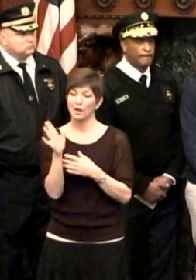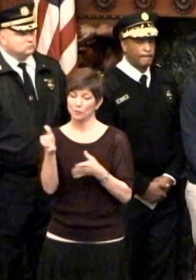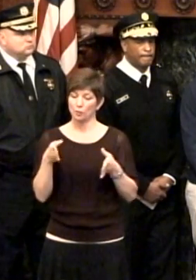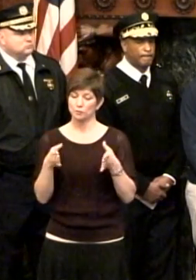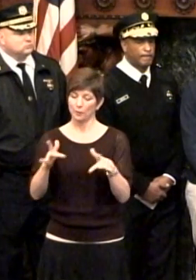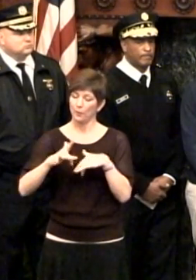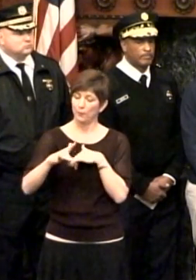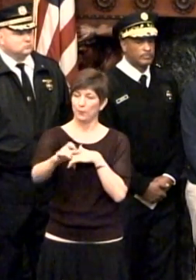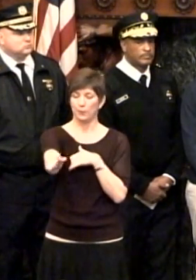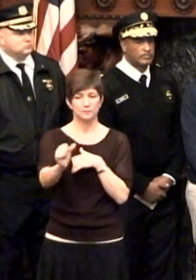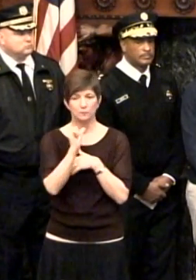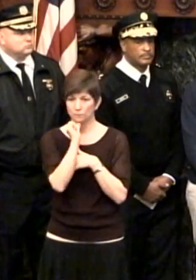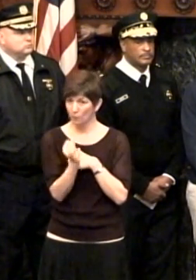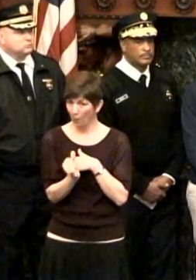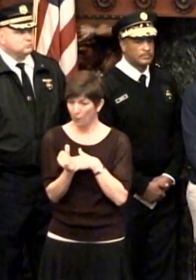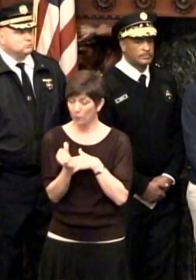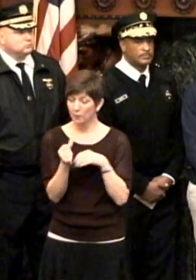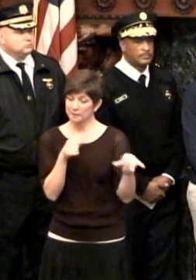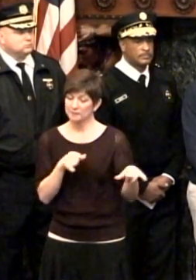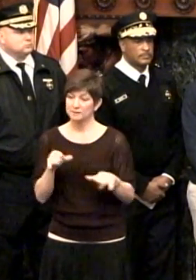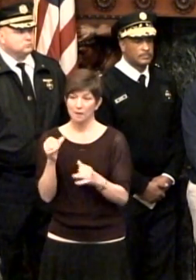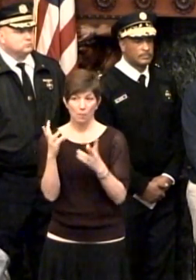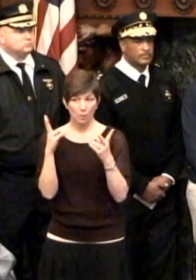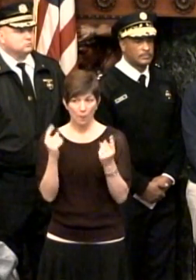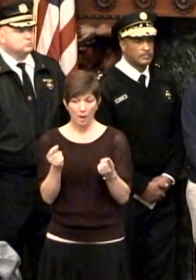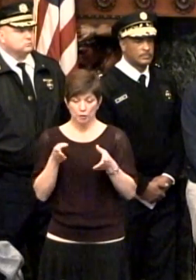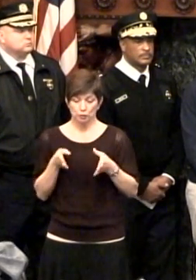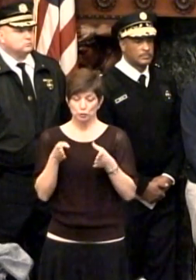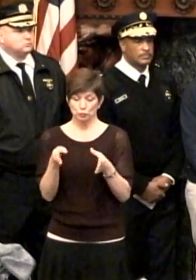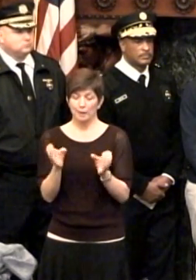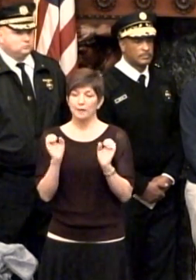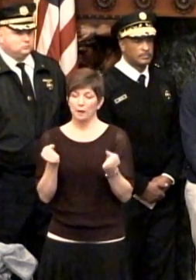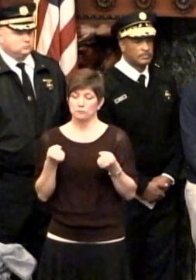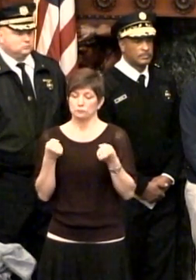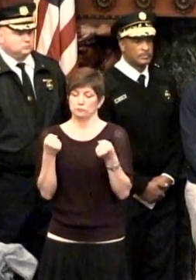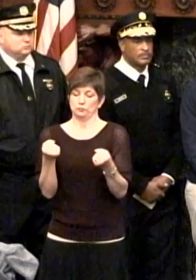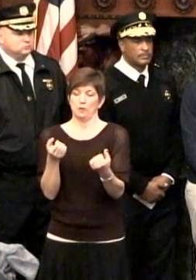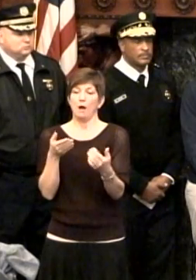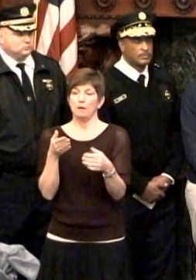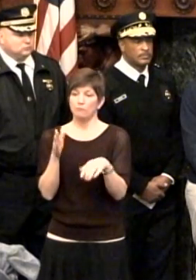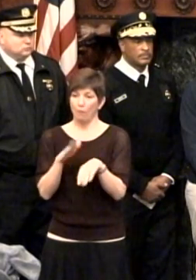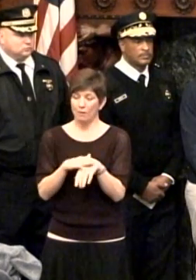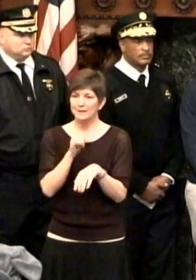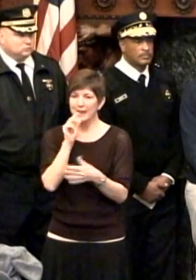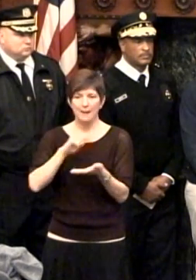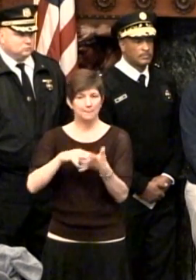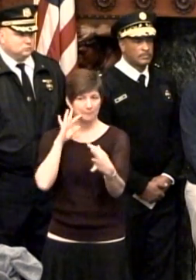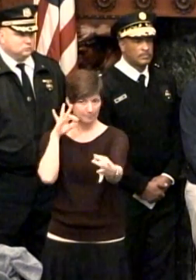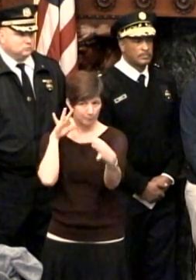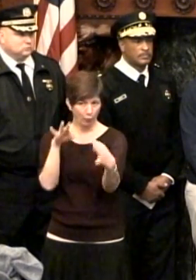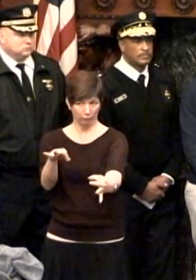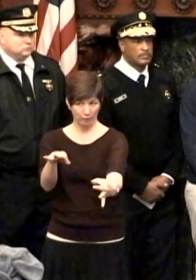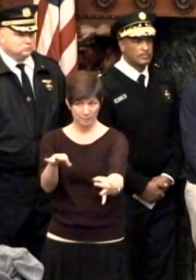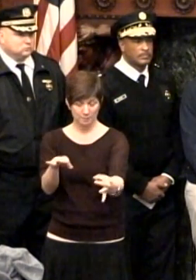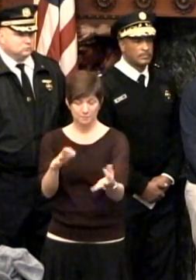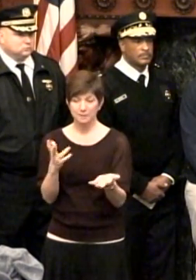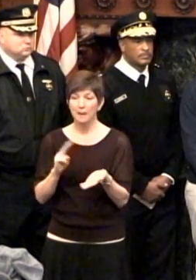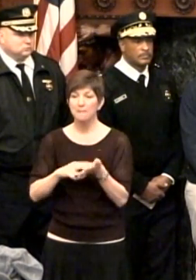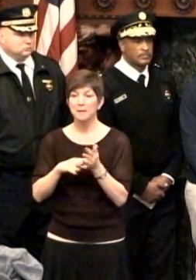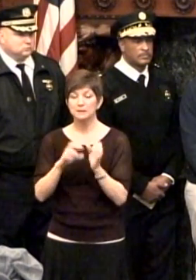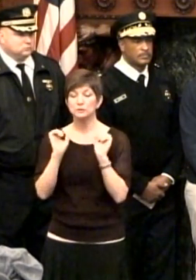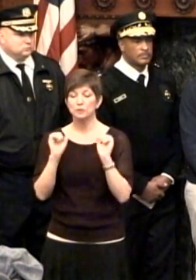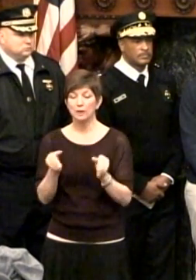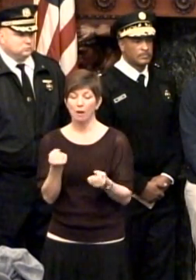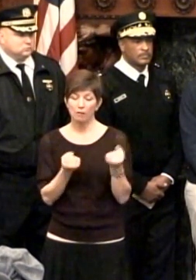street. The standard is that the street is passable. Doesn't mean that it will be perfect. It means that you will be able to get